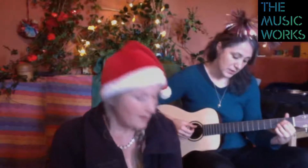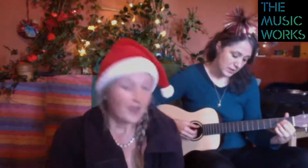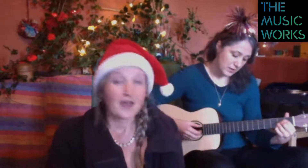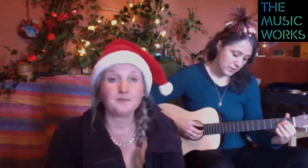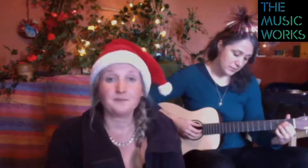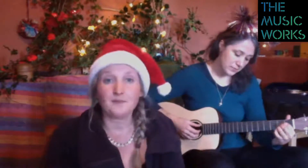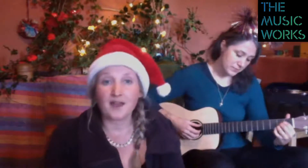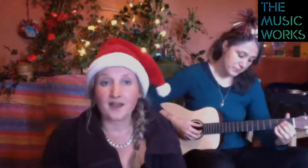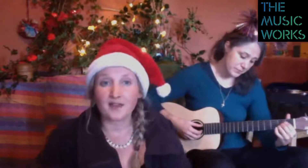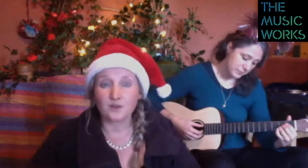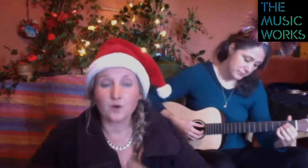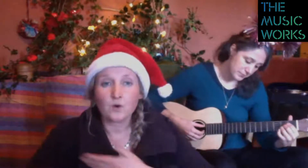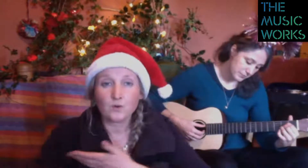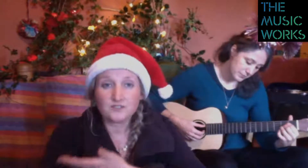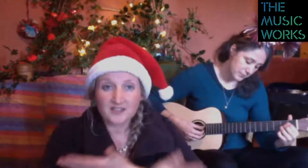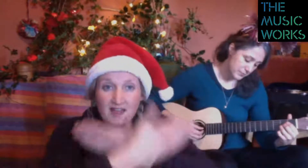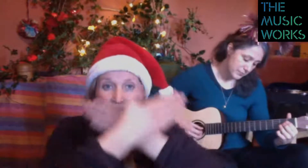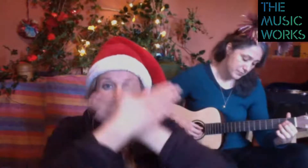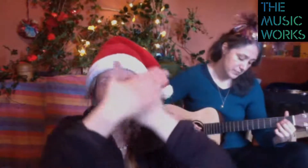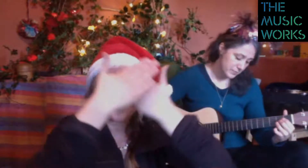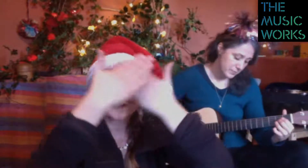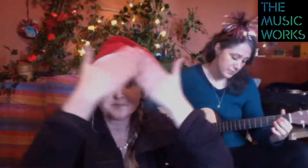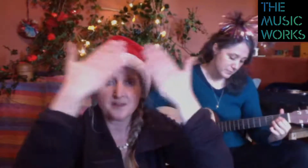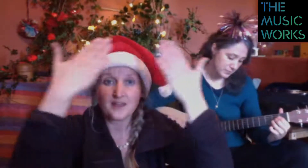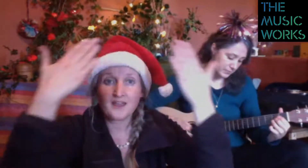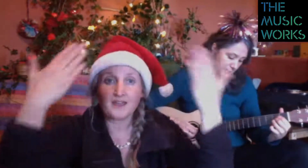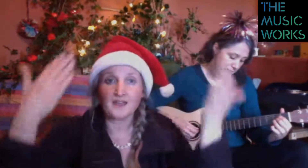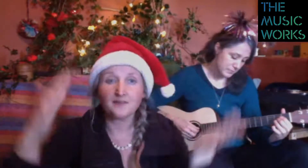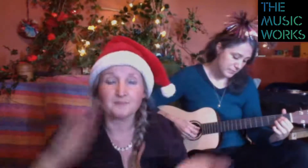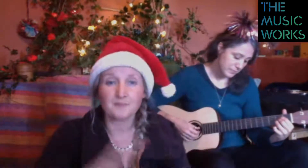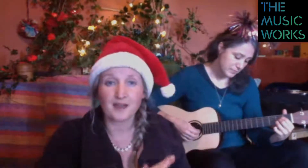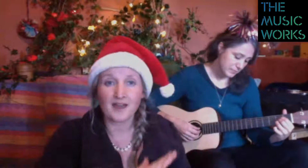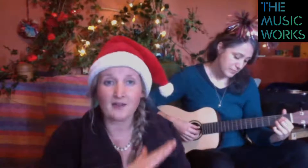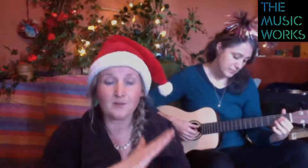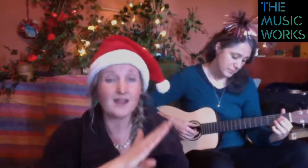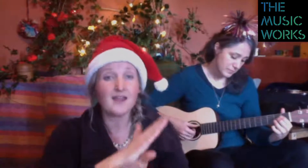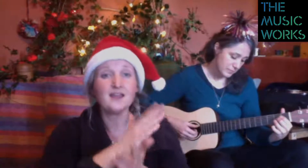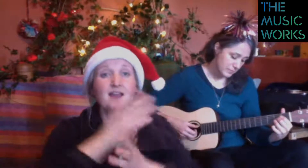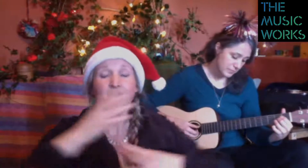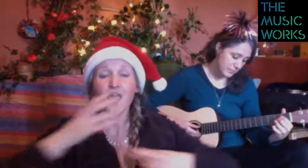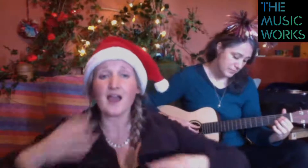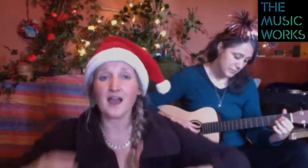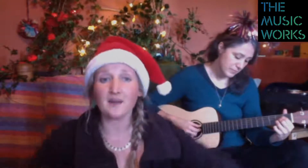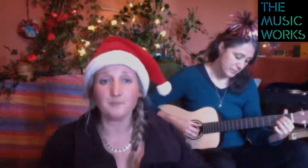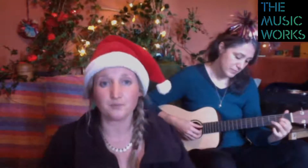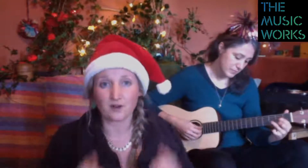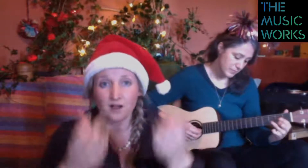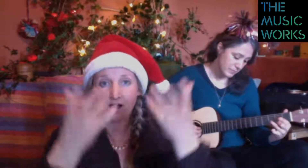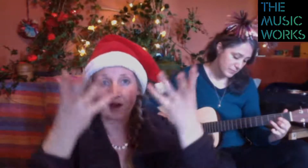And may your days be merry and